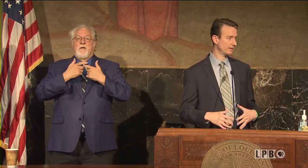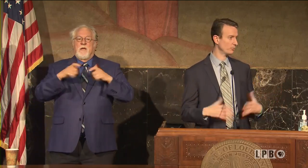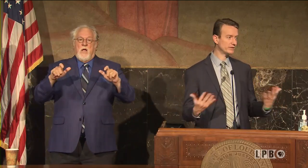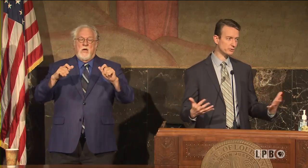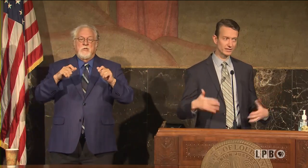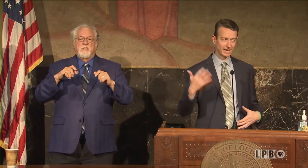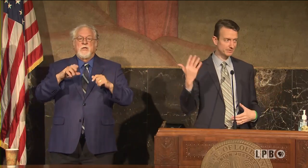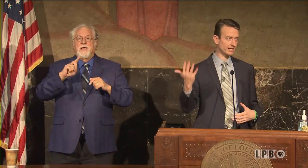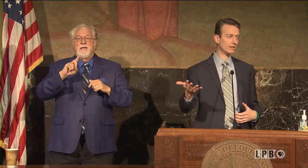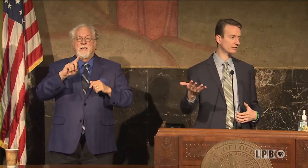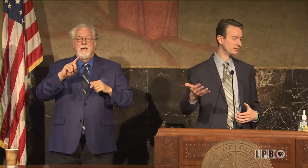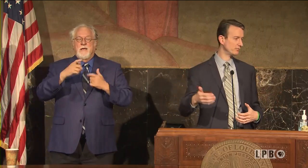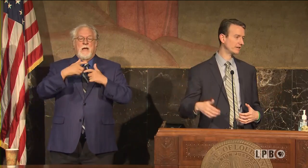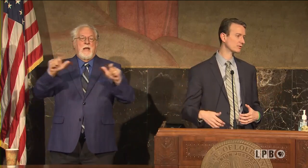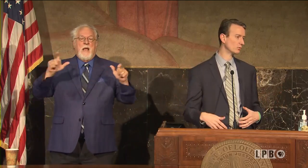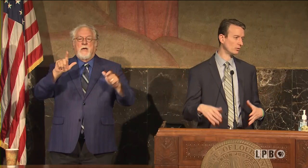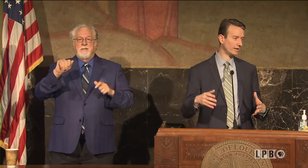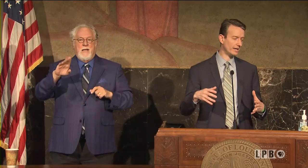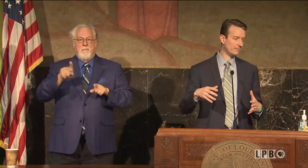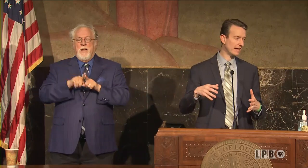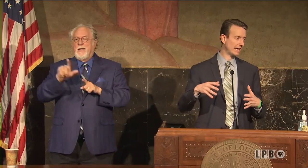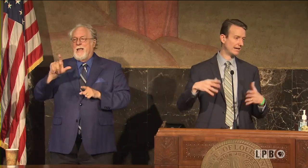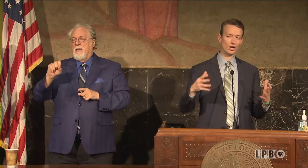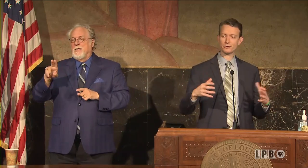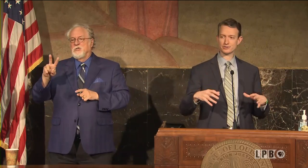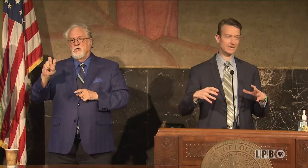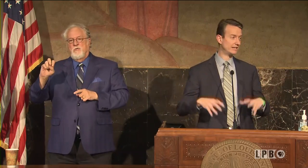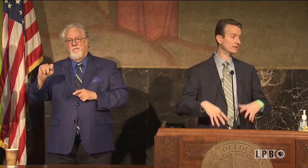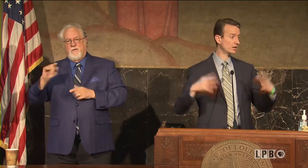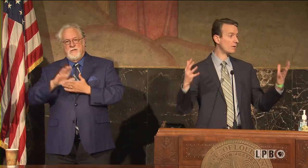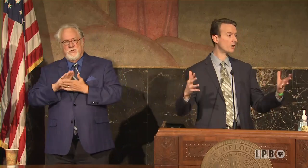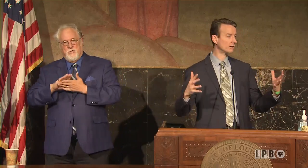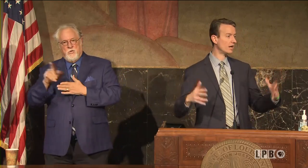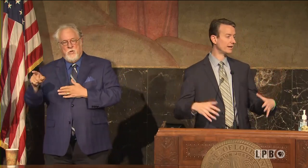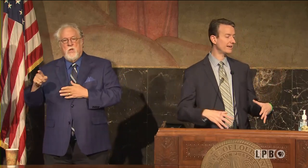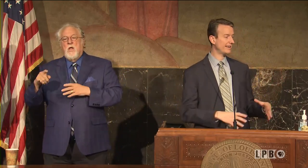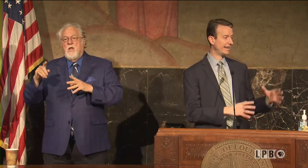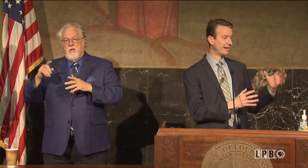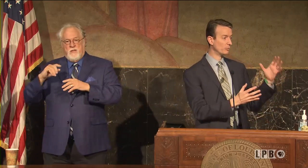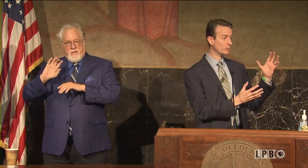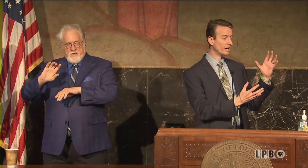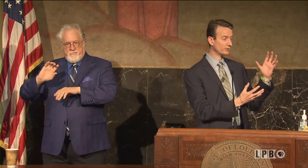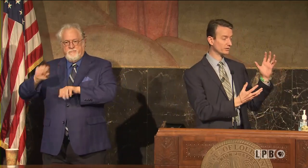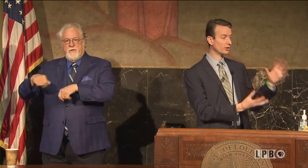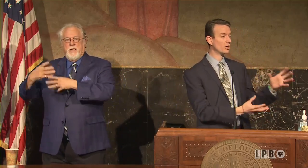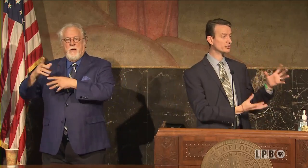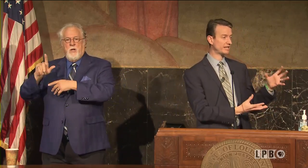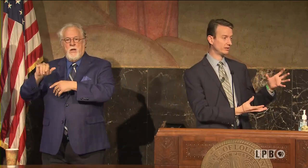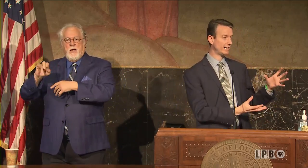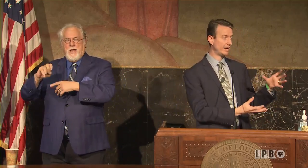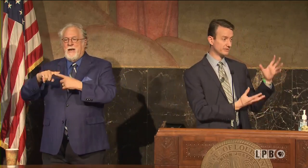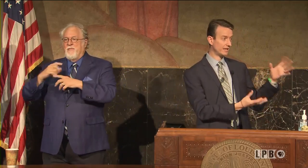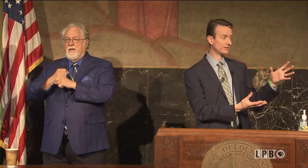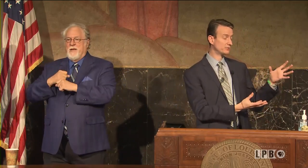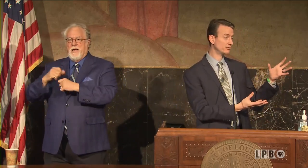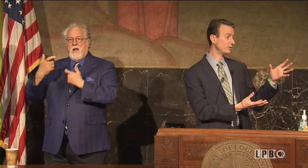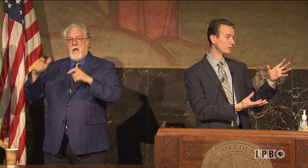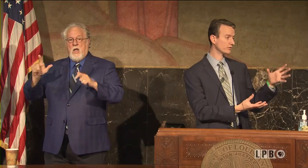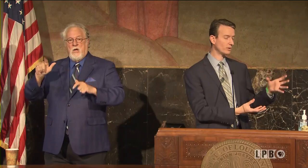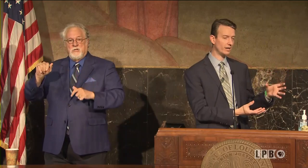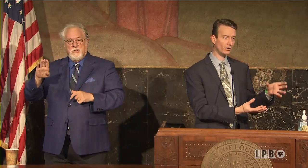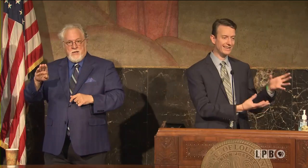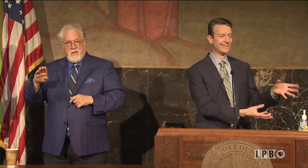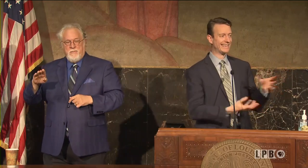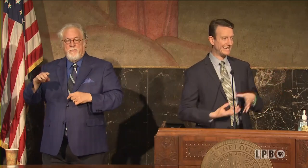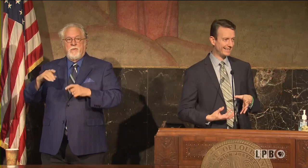labs, research labs like LSU Vet School and others that had come online. And when we got those large-scale labs, LSU Shreveport